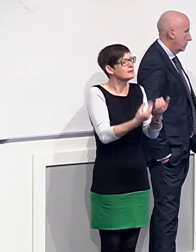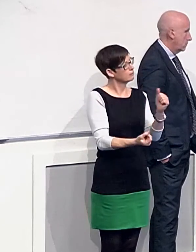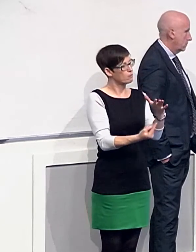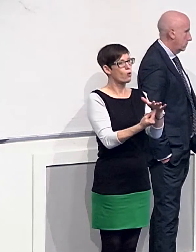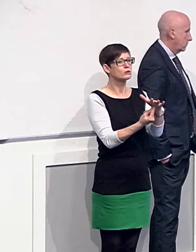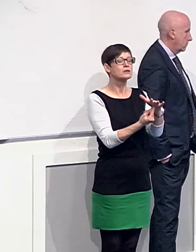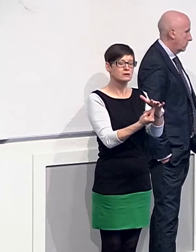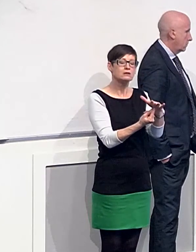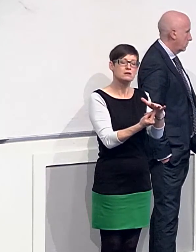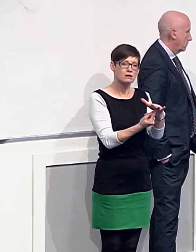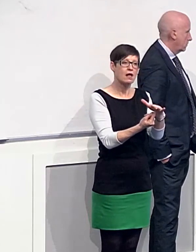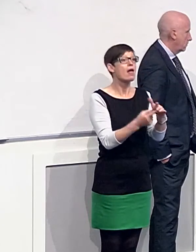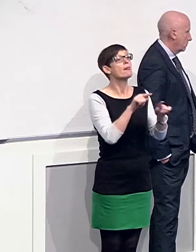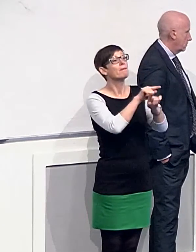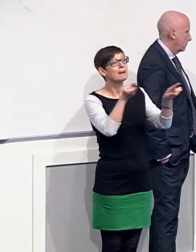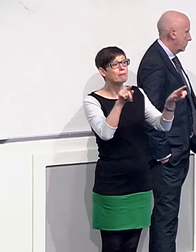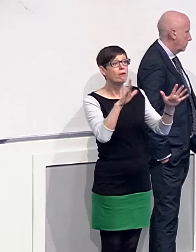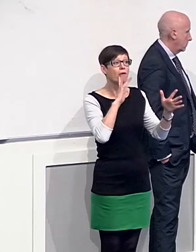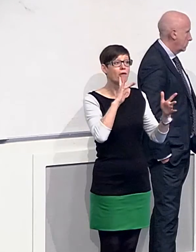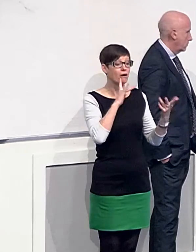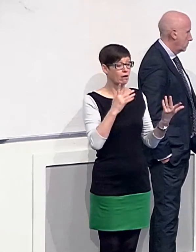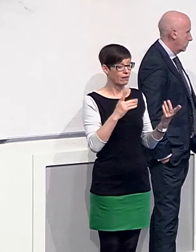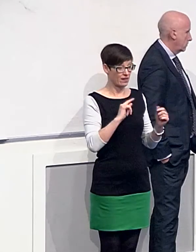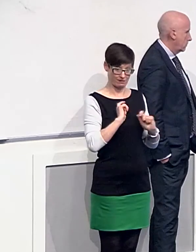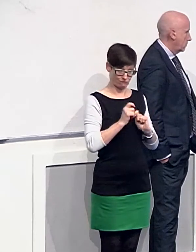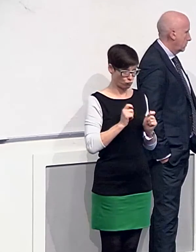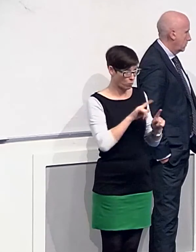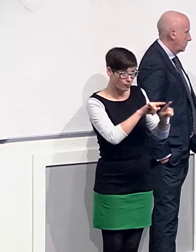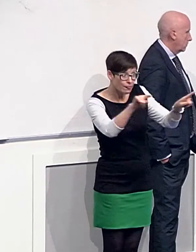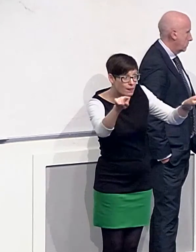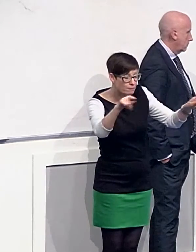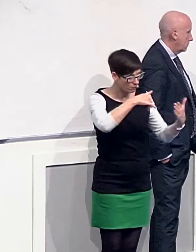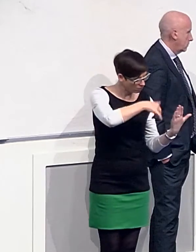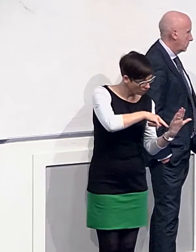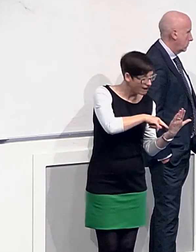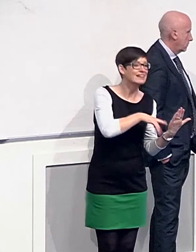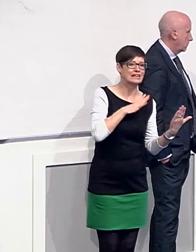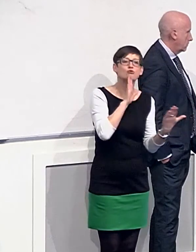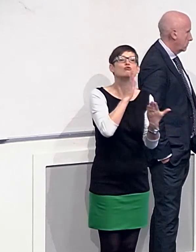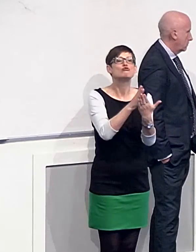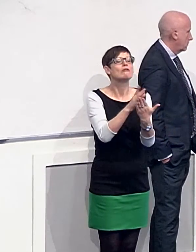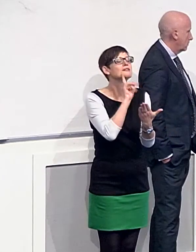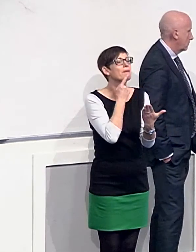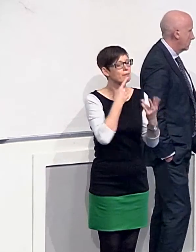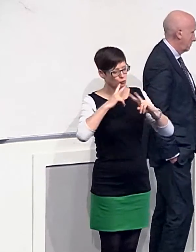being reported on need to have trust in the people who are doing these complicated analyses and producing